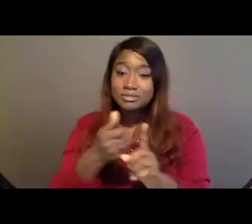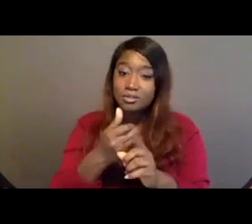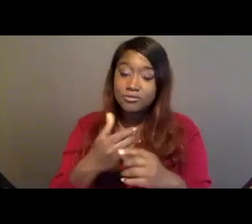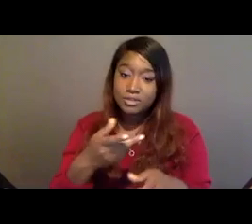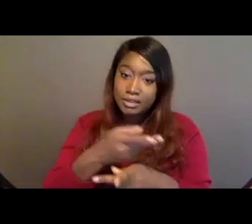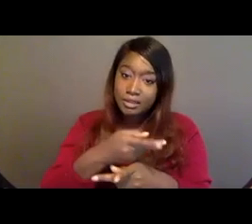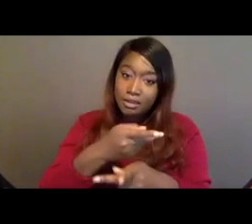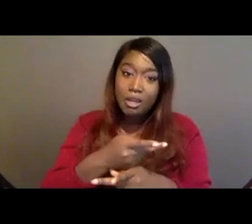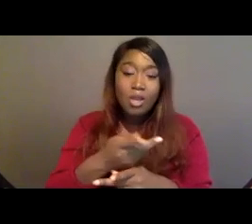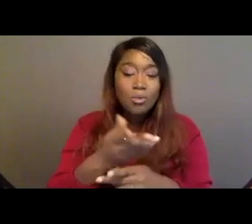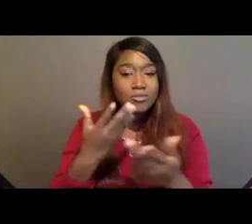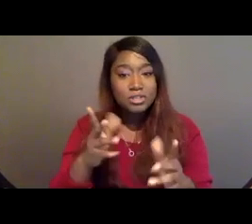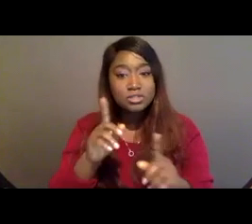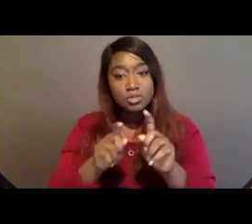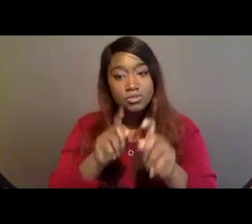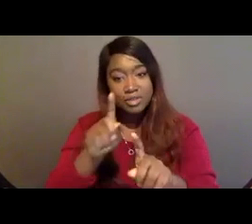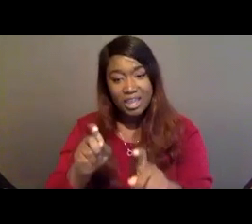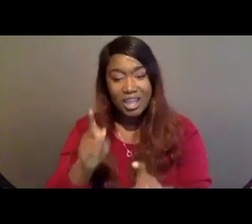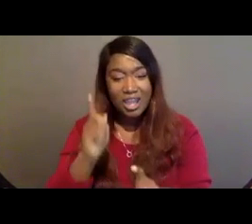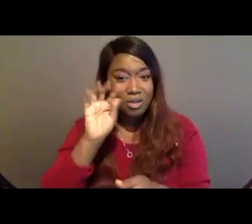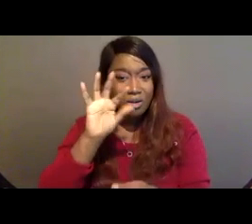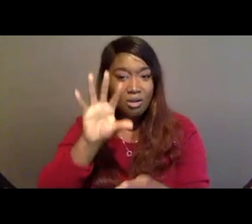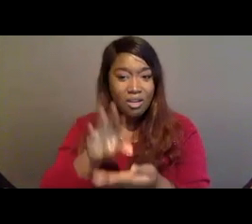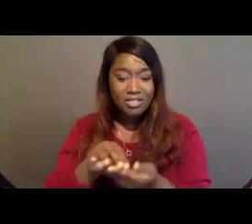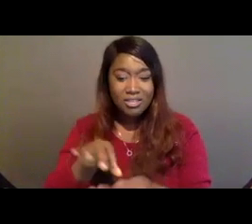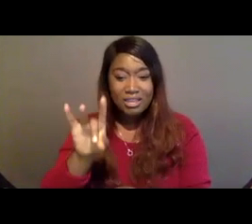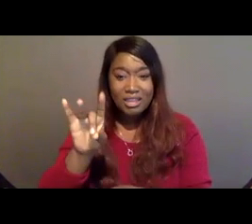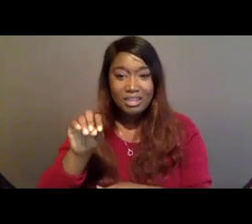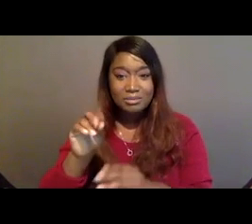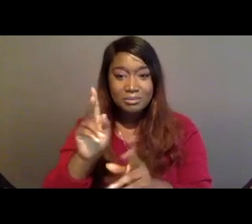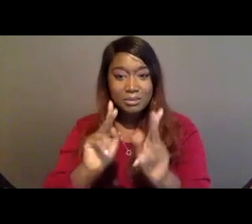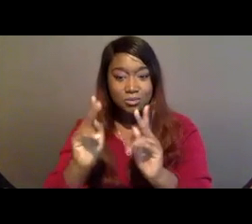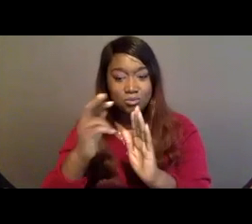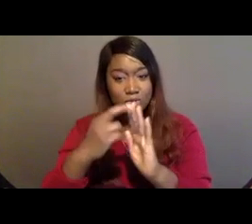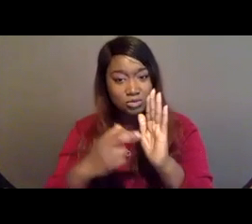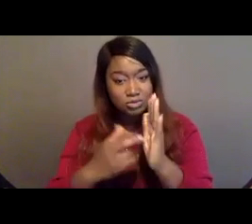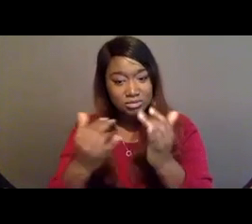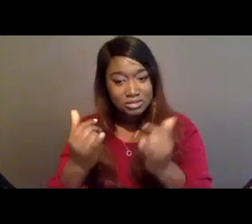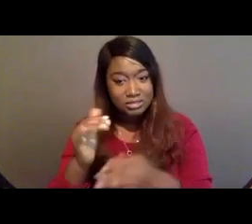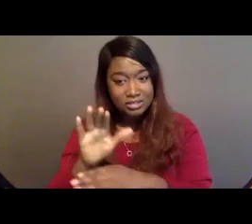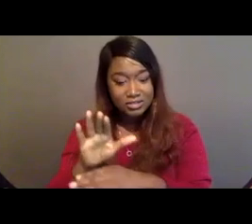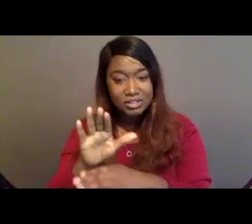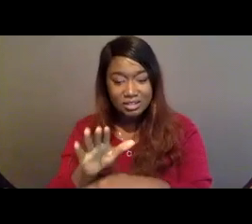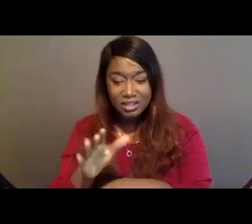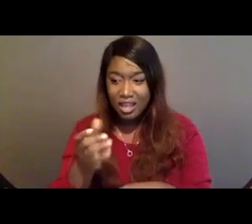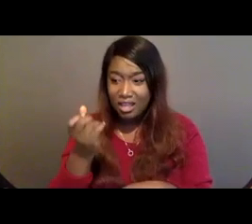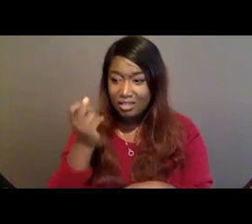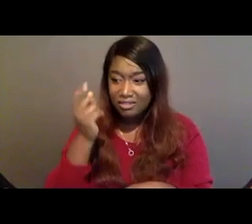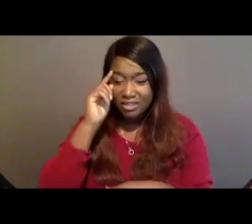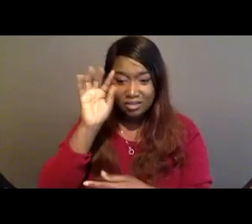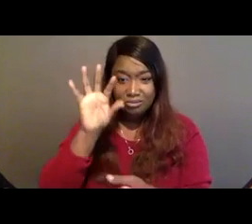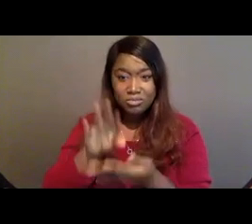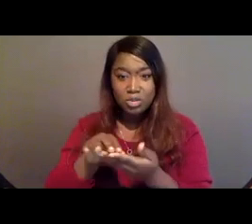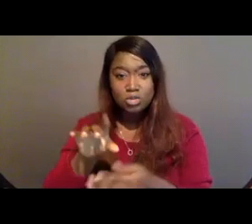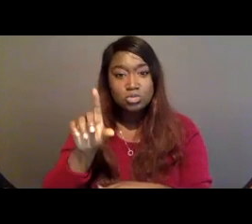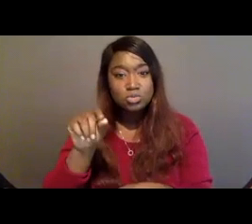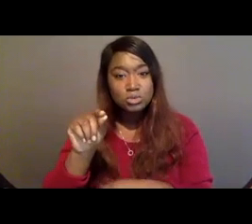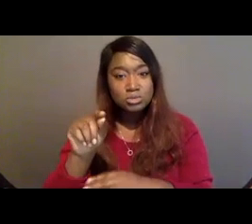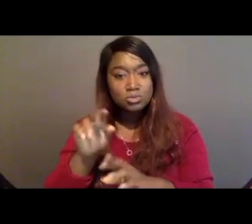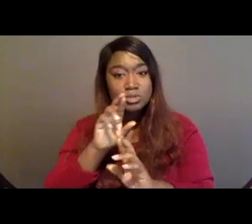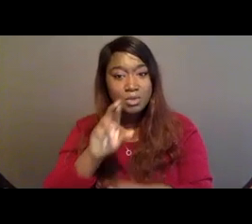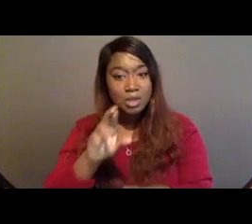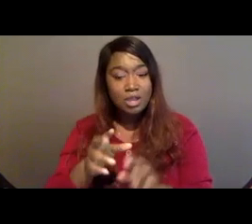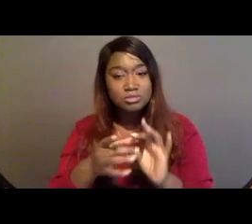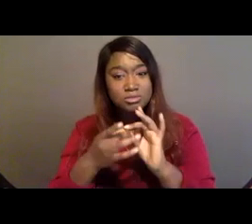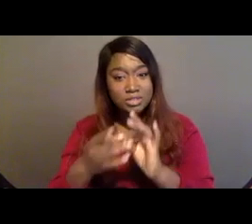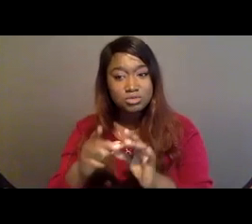80 registrants this evening. We received back, I think, 20 responses to a survey. And so I'm